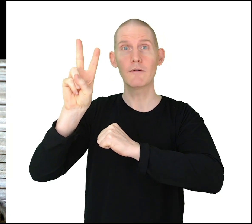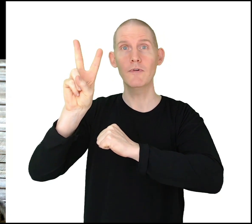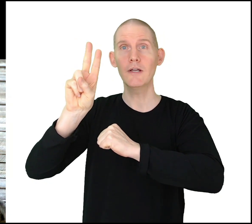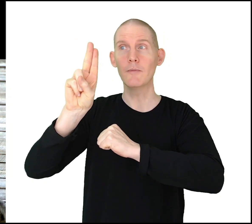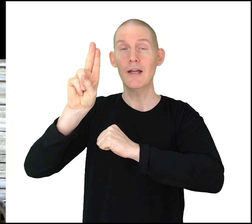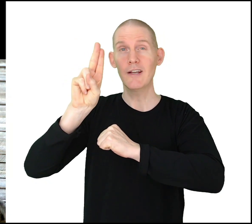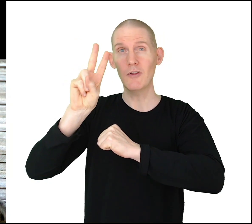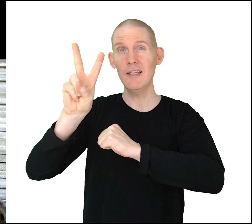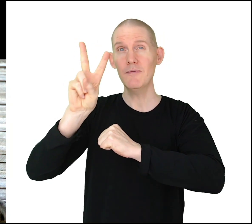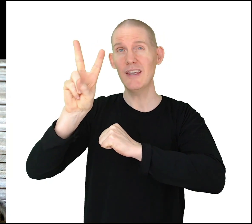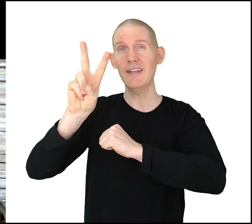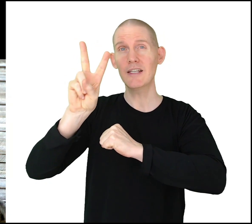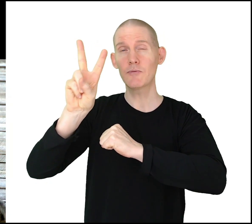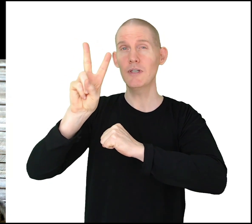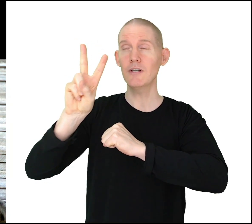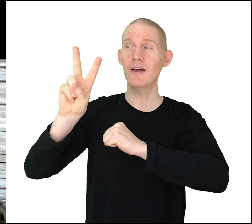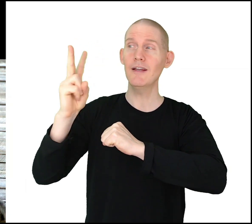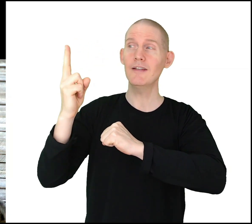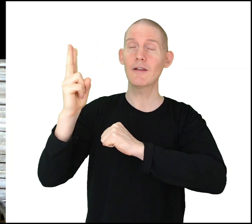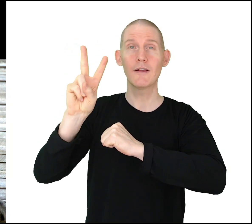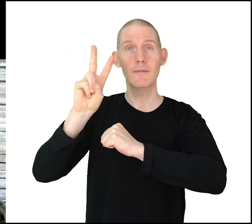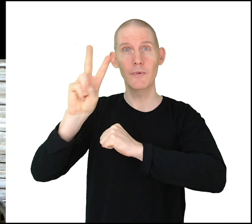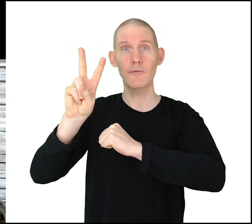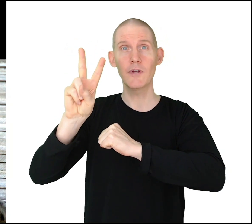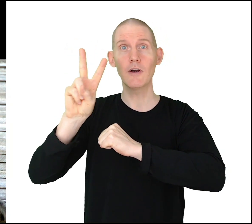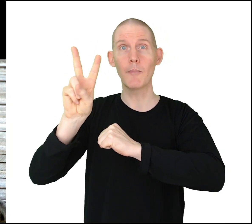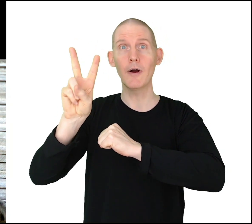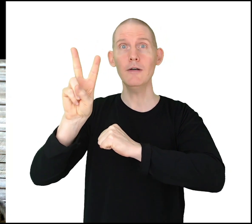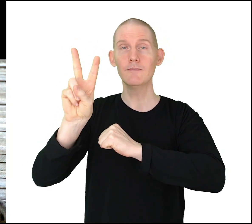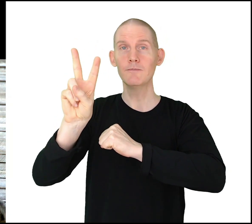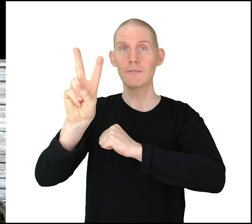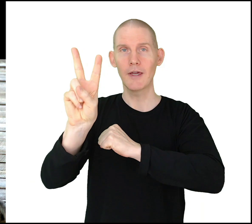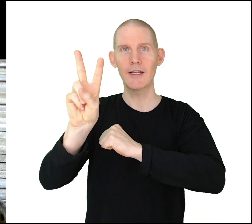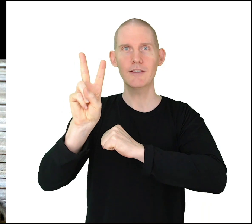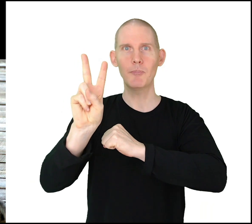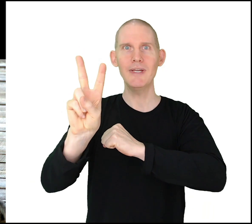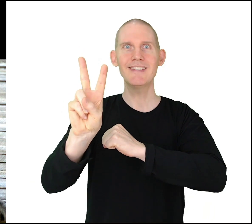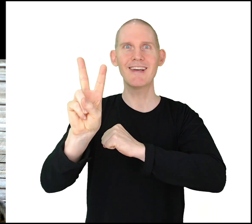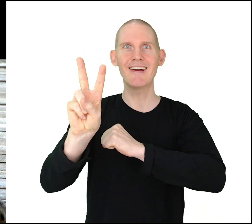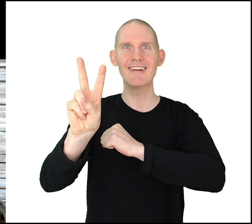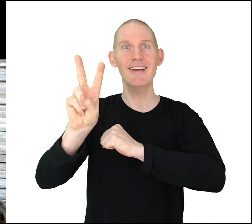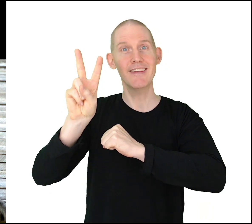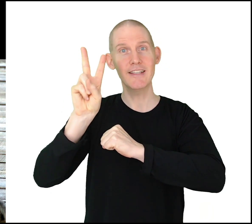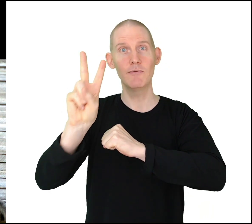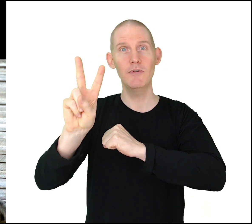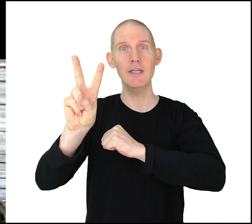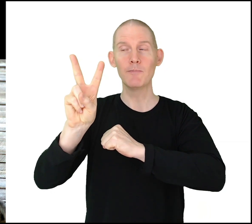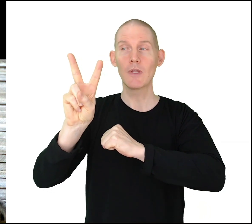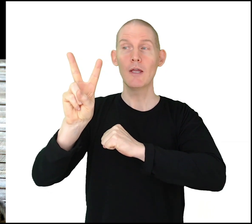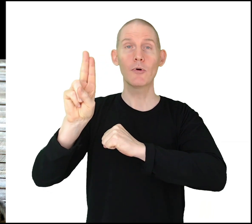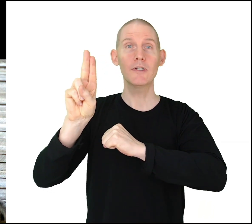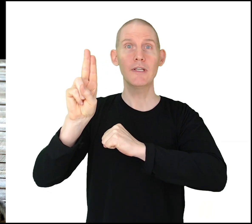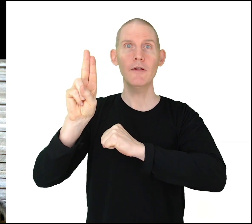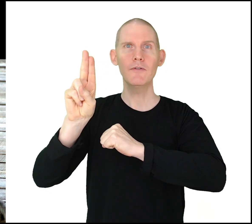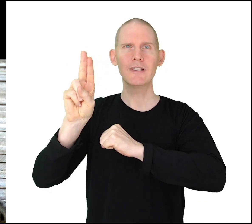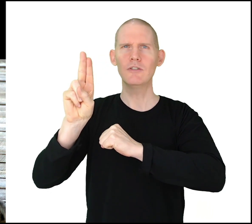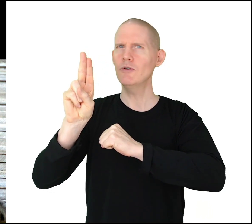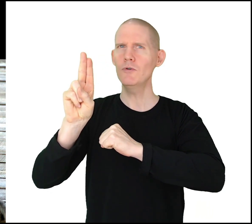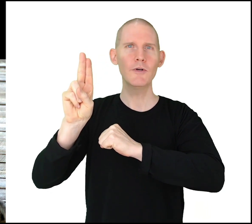finger. Now leave the index finger and the middle finger apart, like it's a peace sign, right? That's V. Put it together, that's a U. We don't